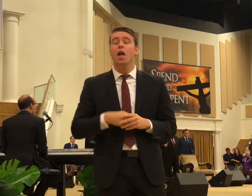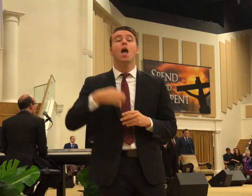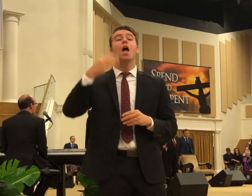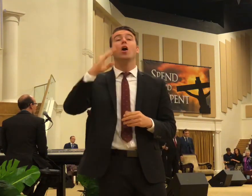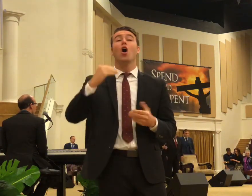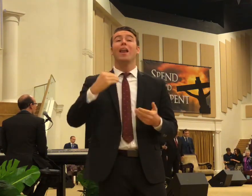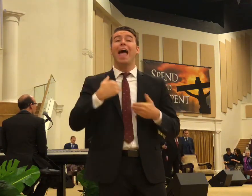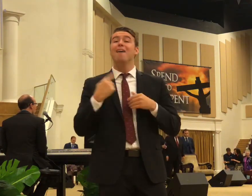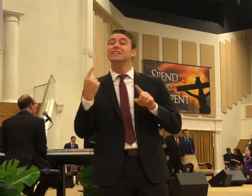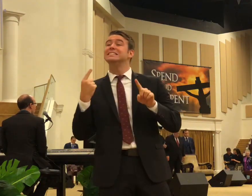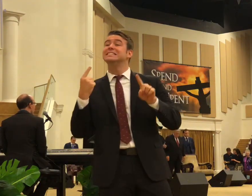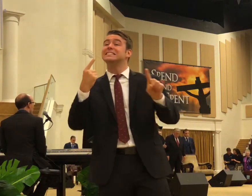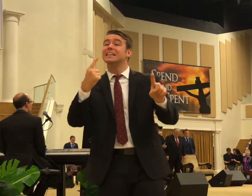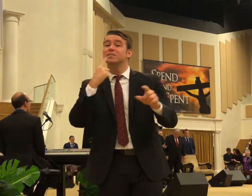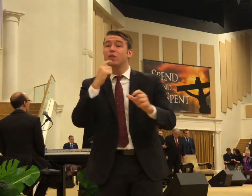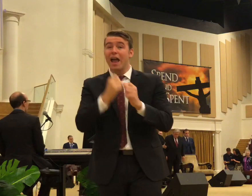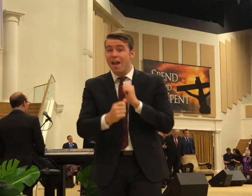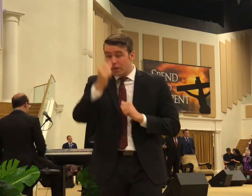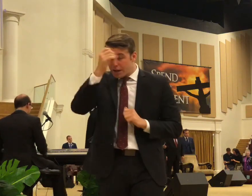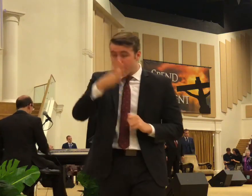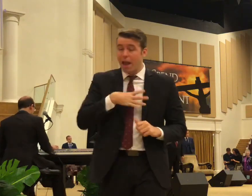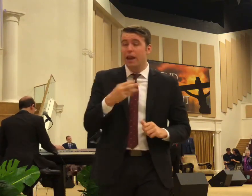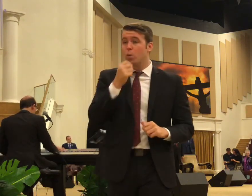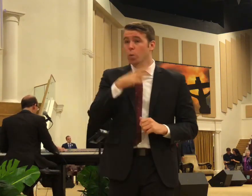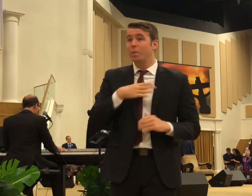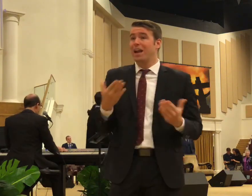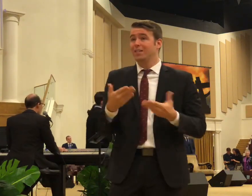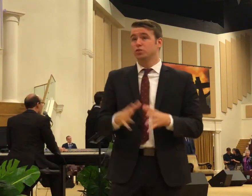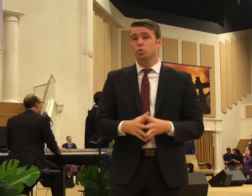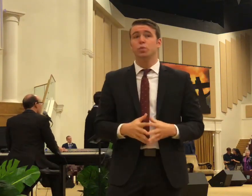God's got a destiny for every man or woman in this room.